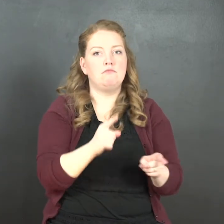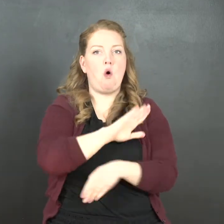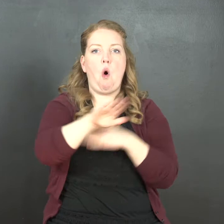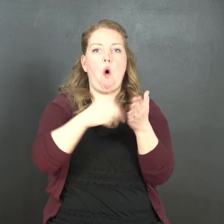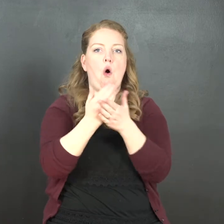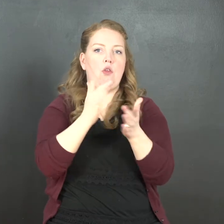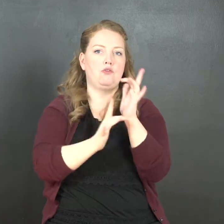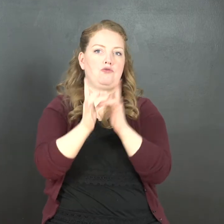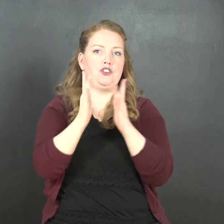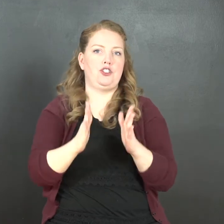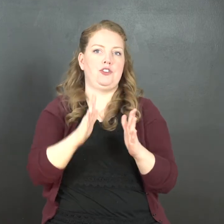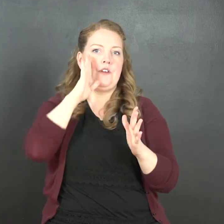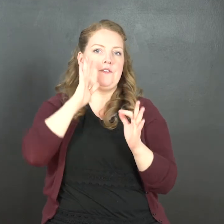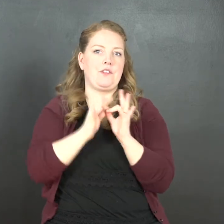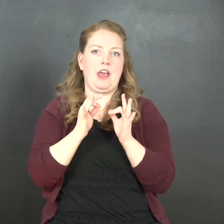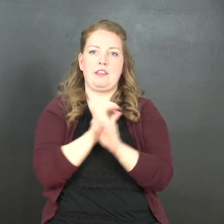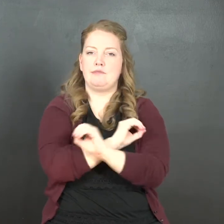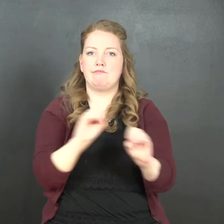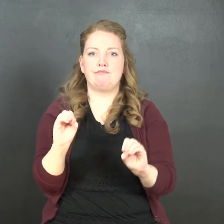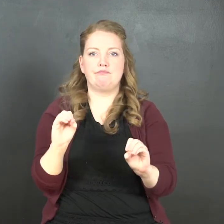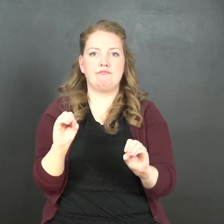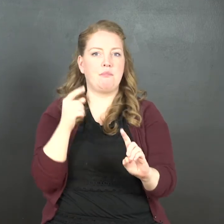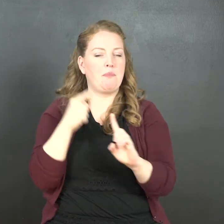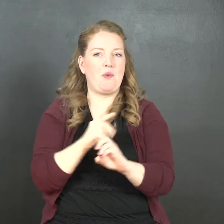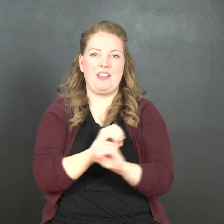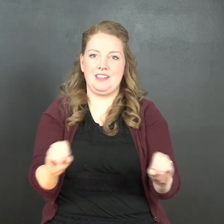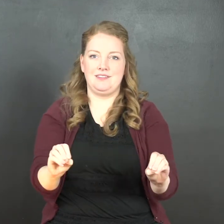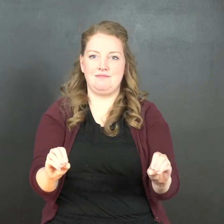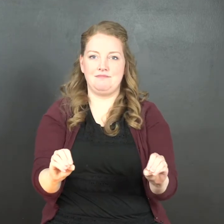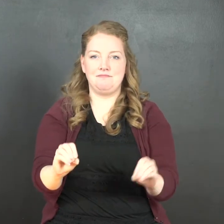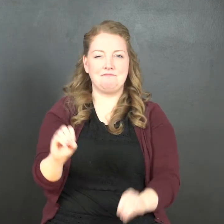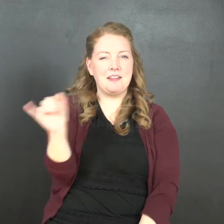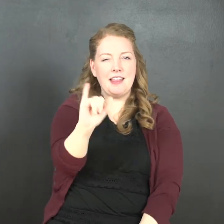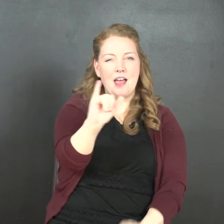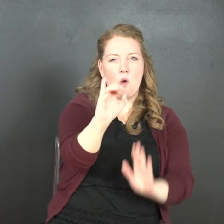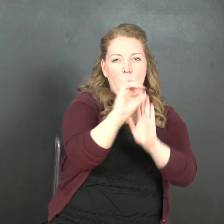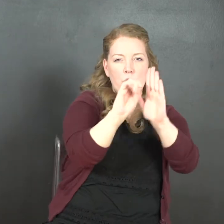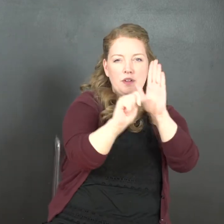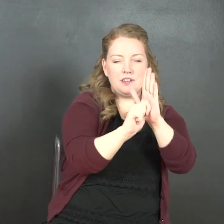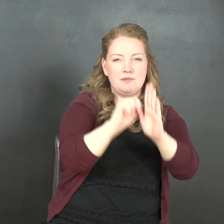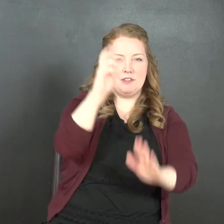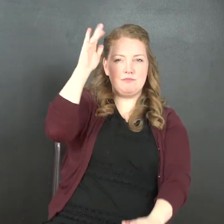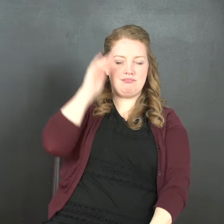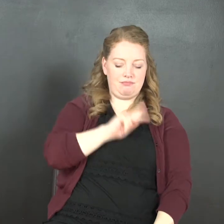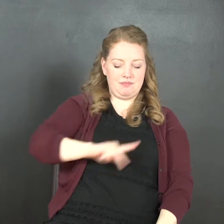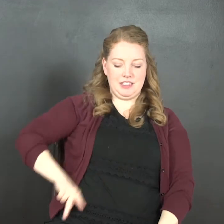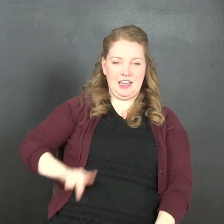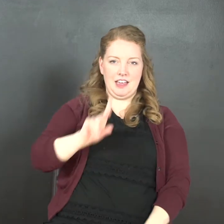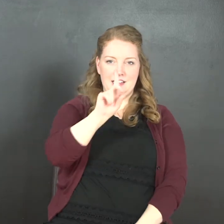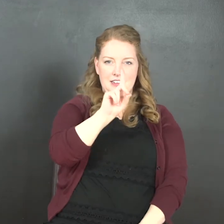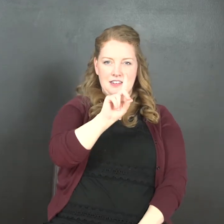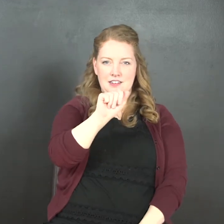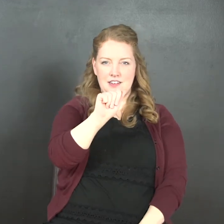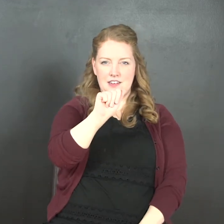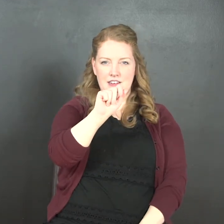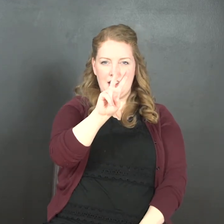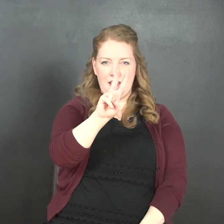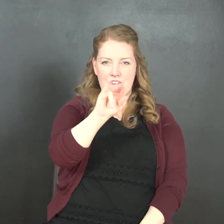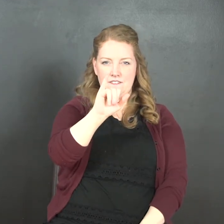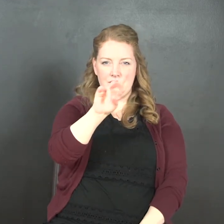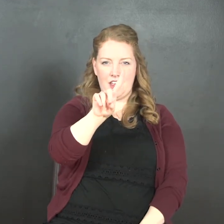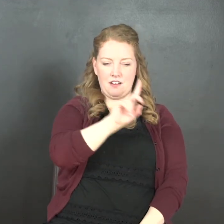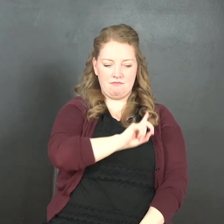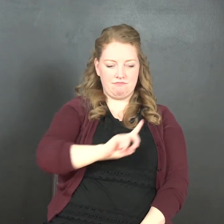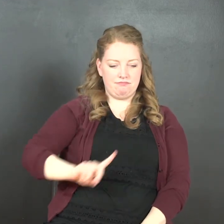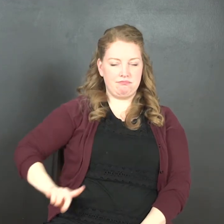resurrection of the Messiah. And then you get into the New Testament, and the New Testament is literally, it's built upon this principle that Jesus not only lived